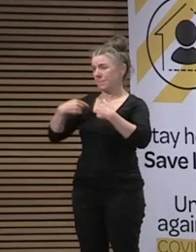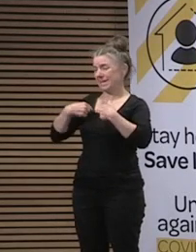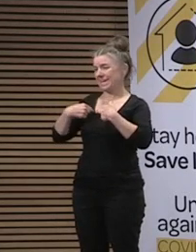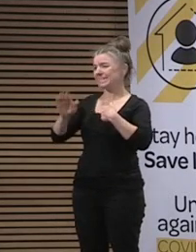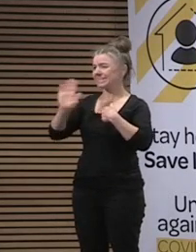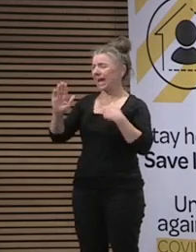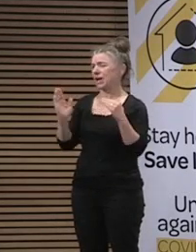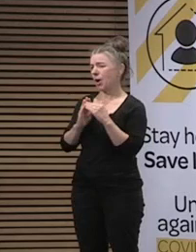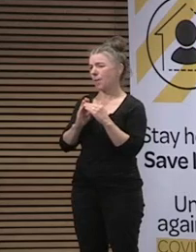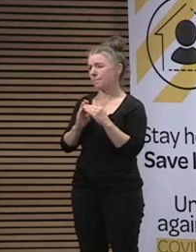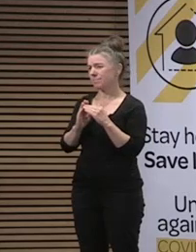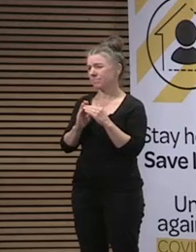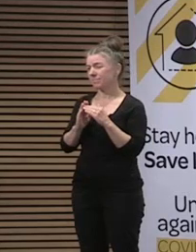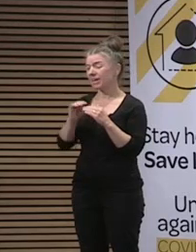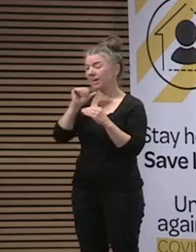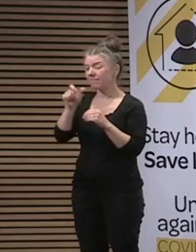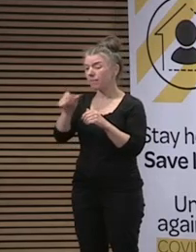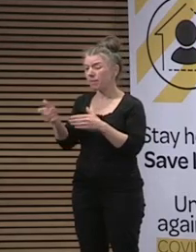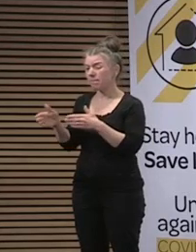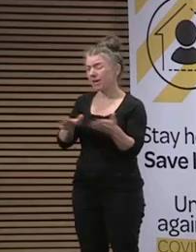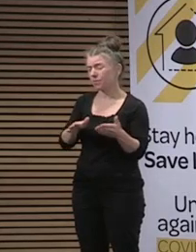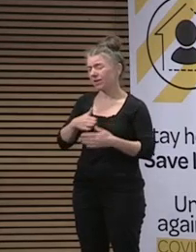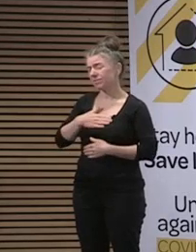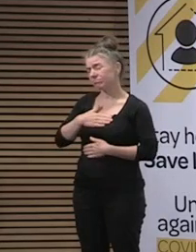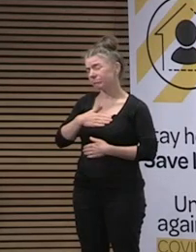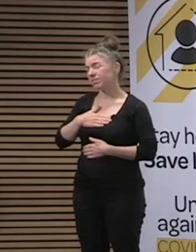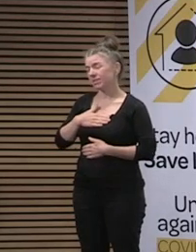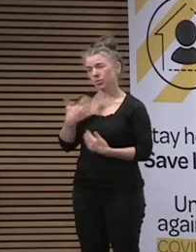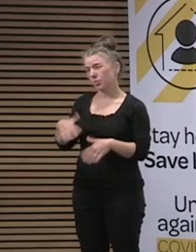home. It's devastating to lose anyone. It's devastating